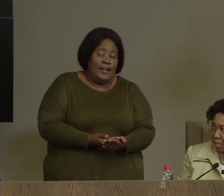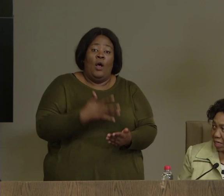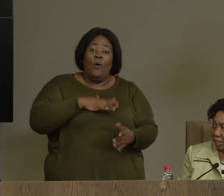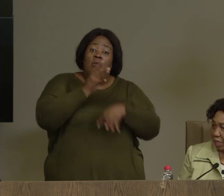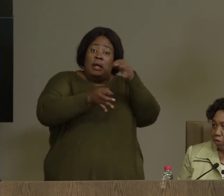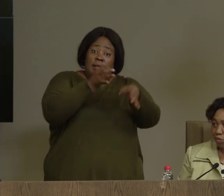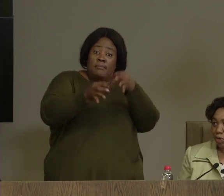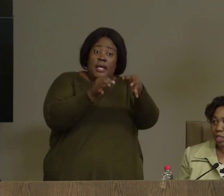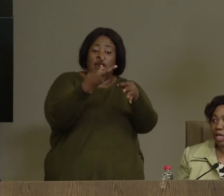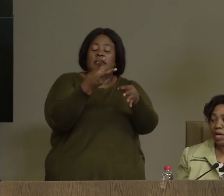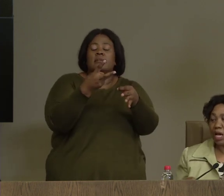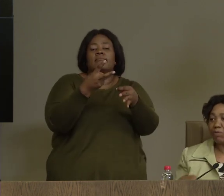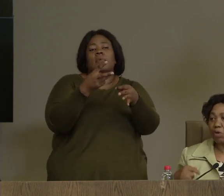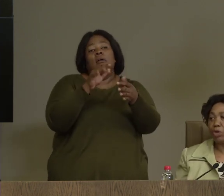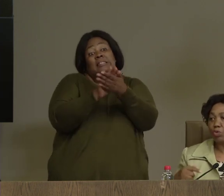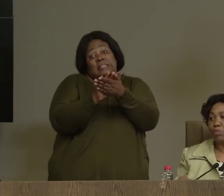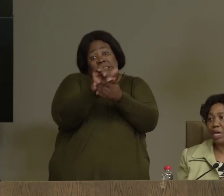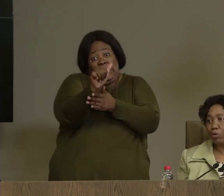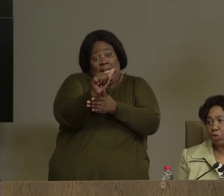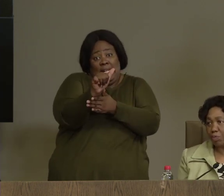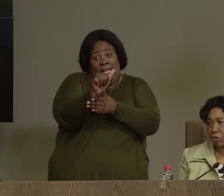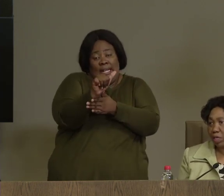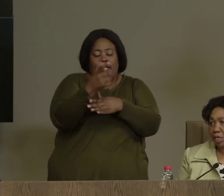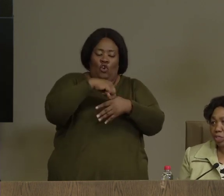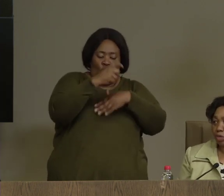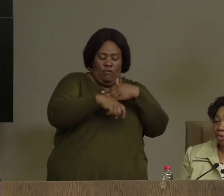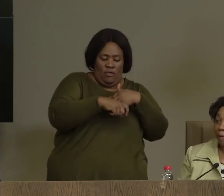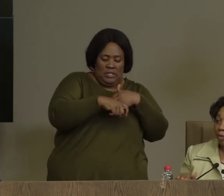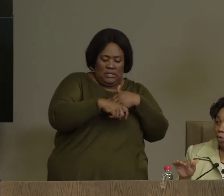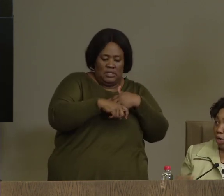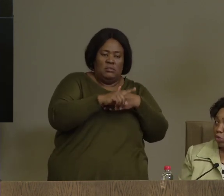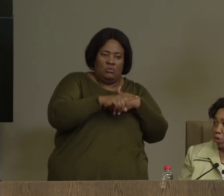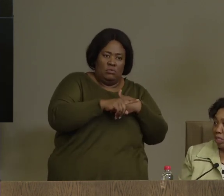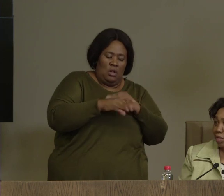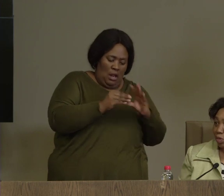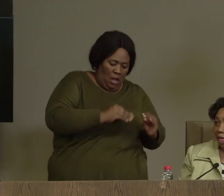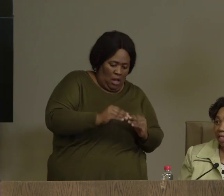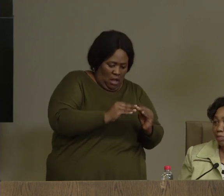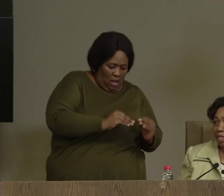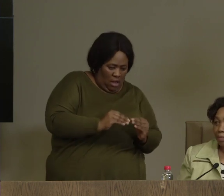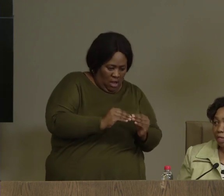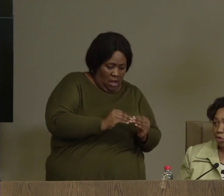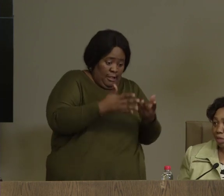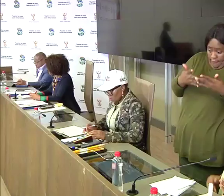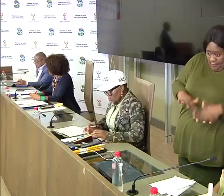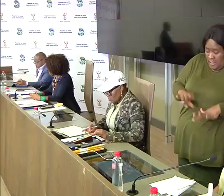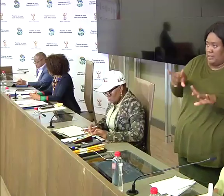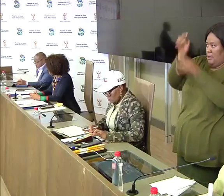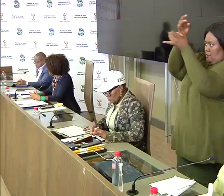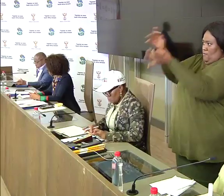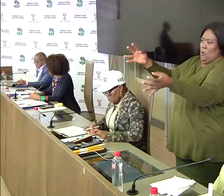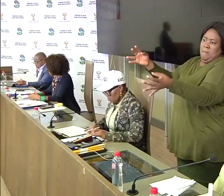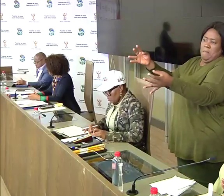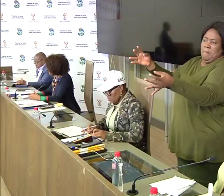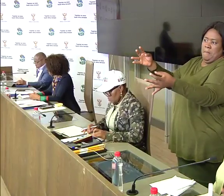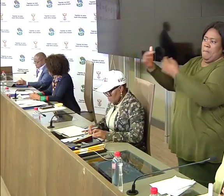16th is a teleconference, after which we'll be able to speak to the nation to say, where do we stand with the academic year? But it's not the